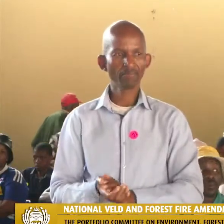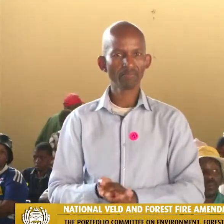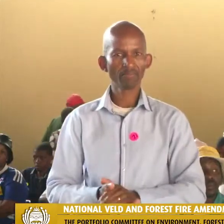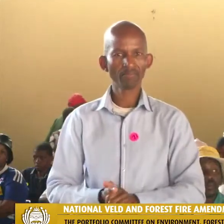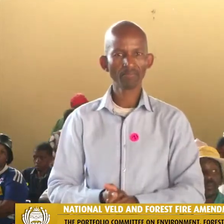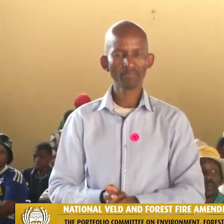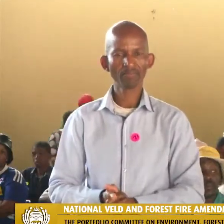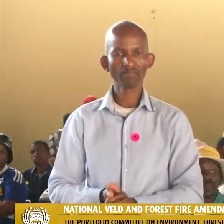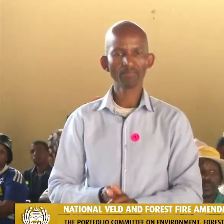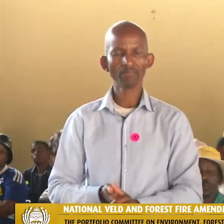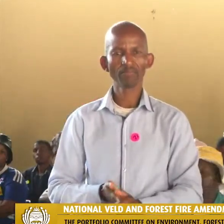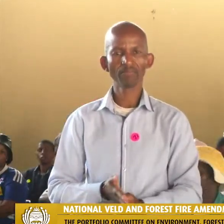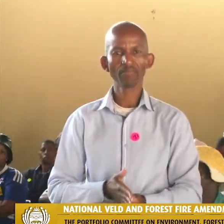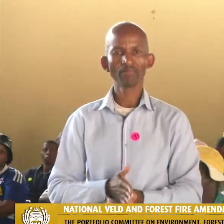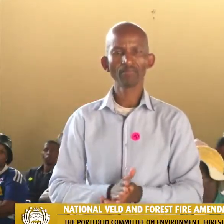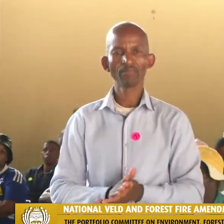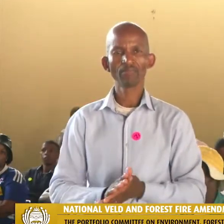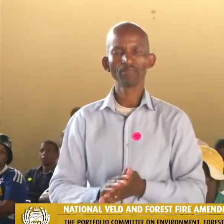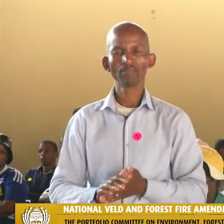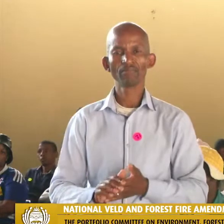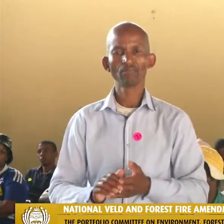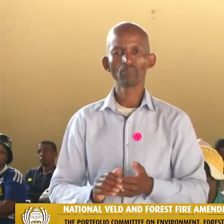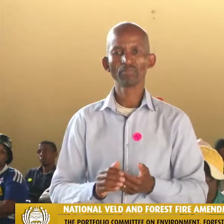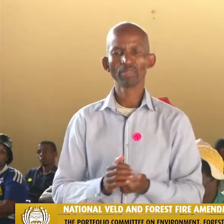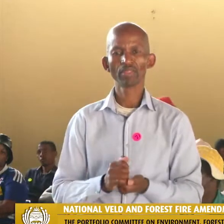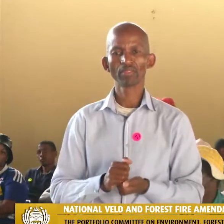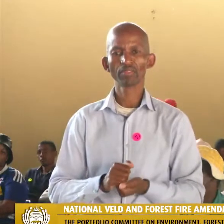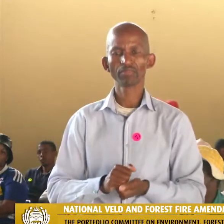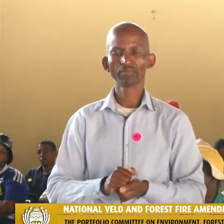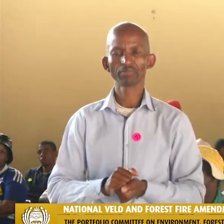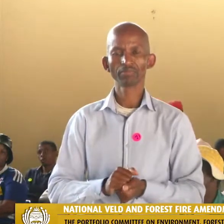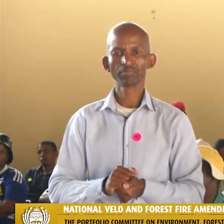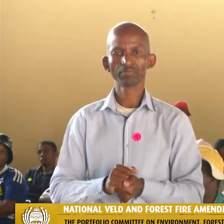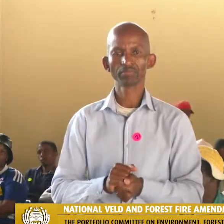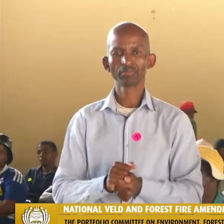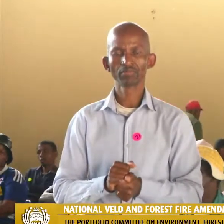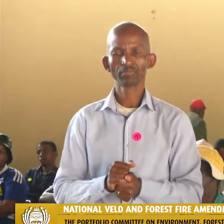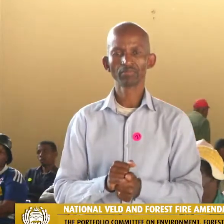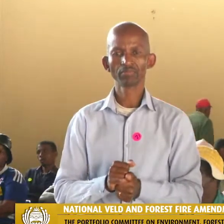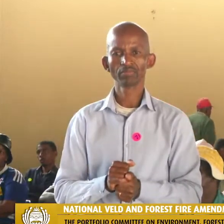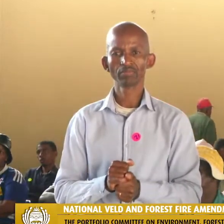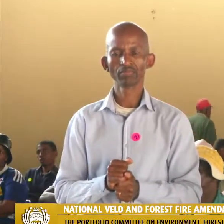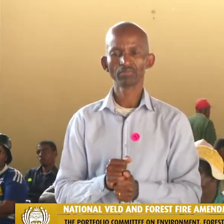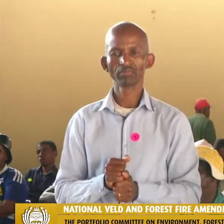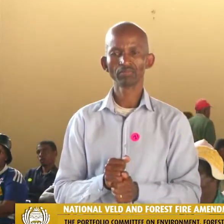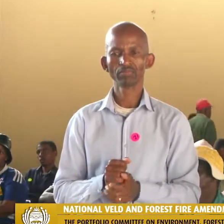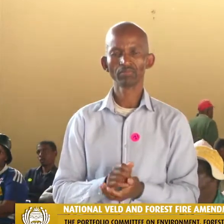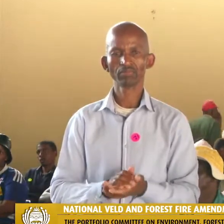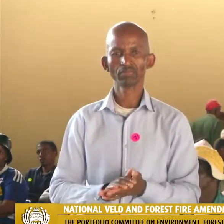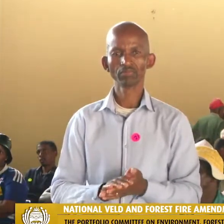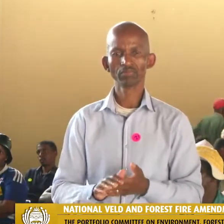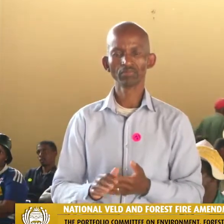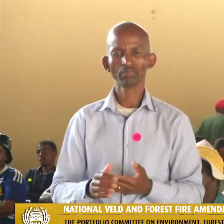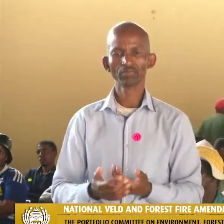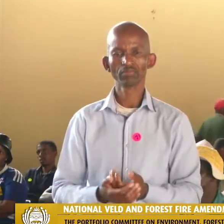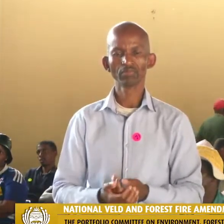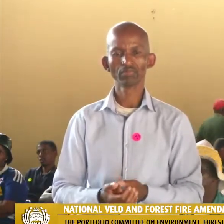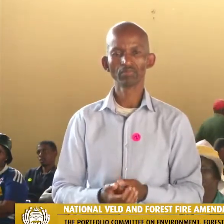a farm, or it's been allocated within a farm. Now, outside the fencing of our area, it is a large